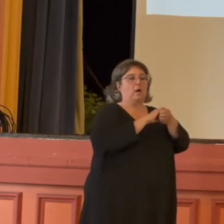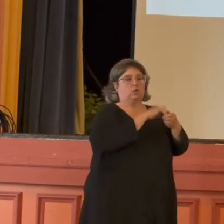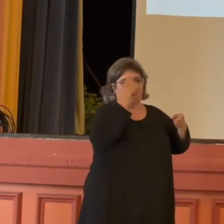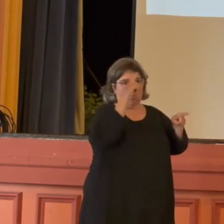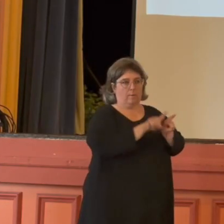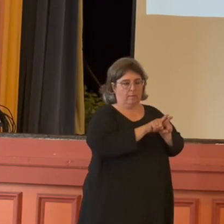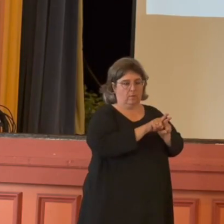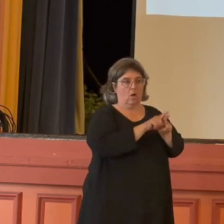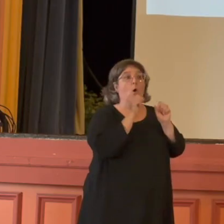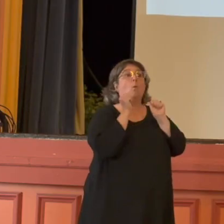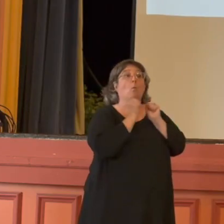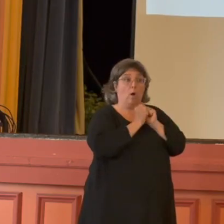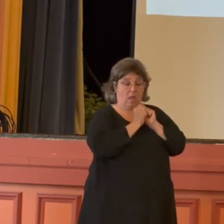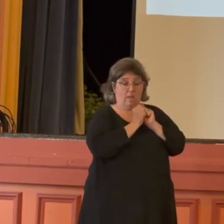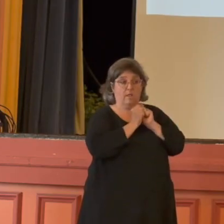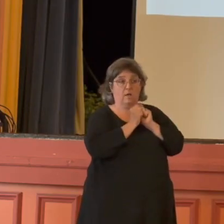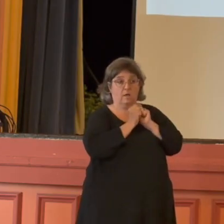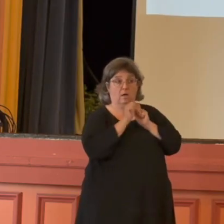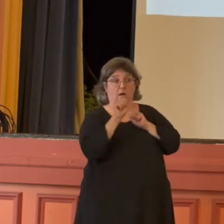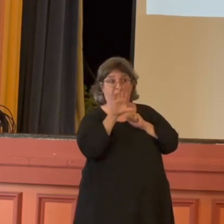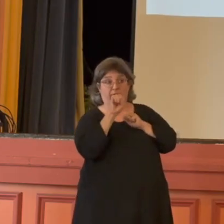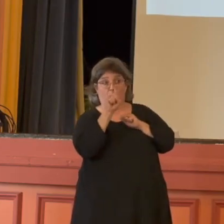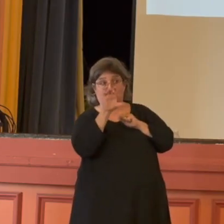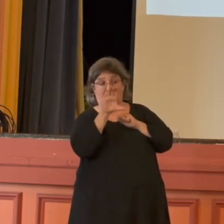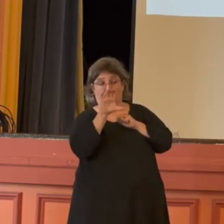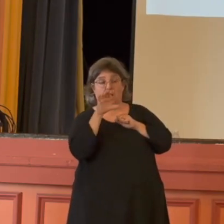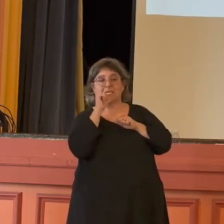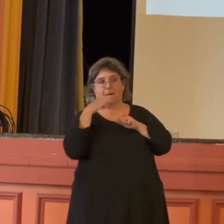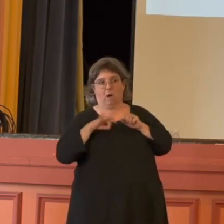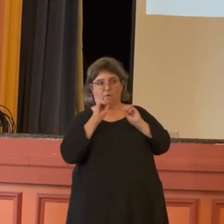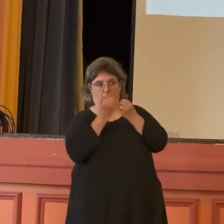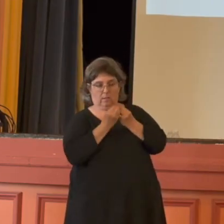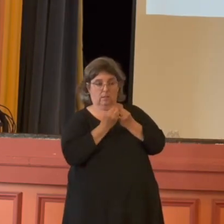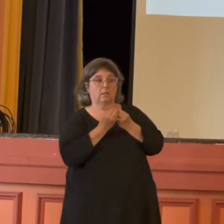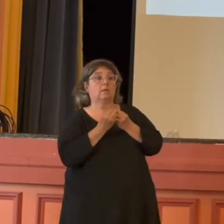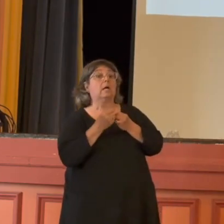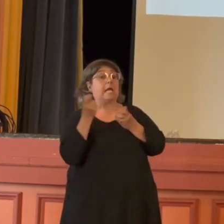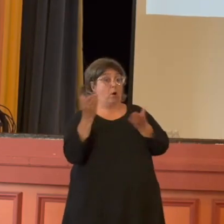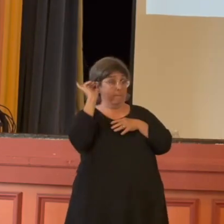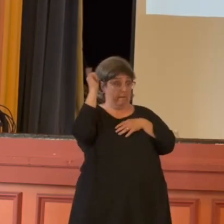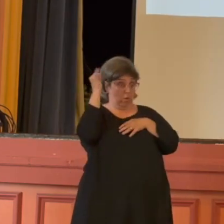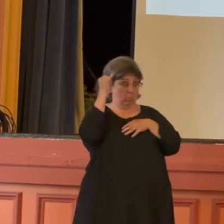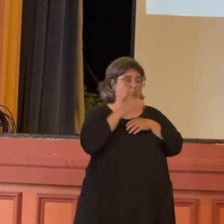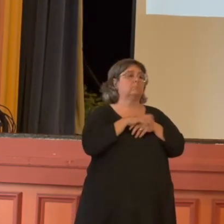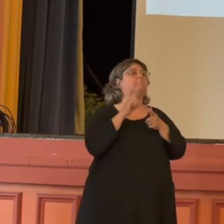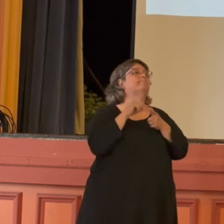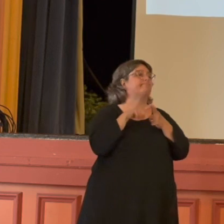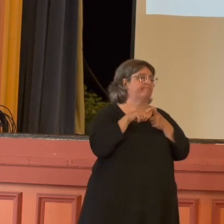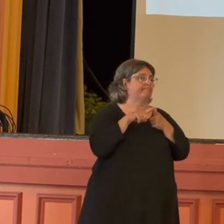agreement with a 501c3 nonprofit organization based in the city of Buffalo,